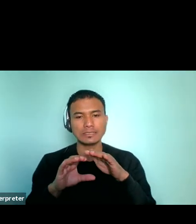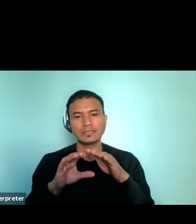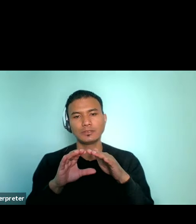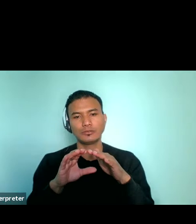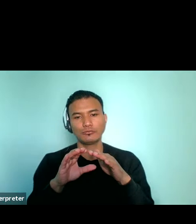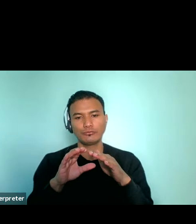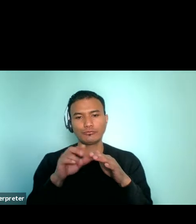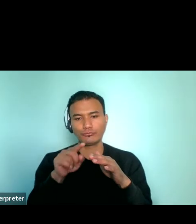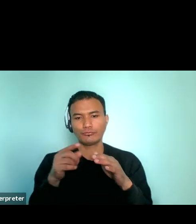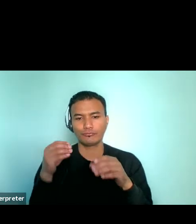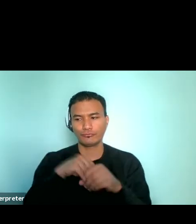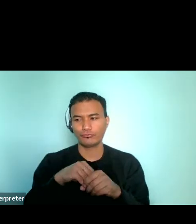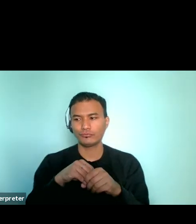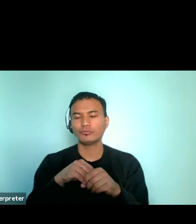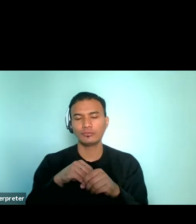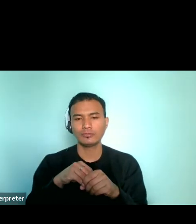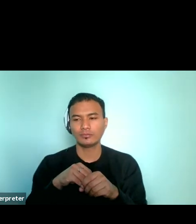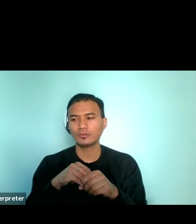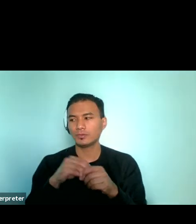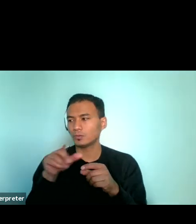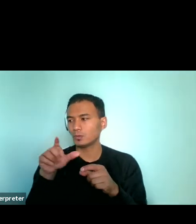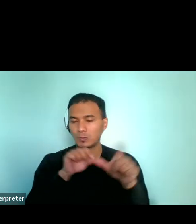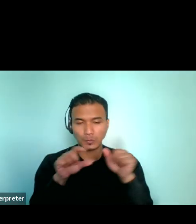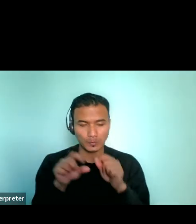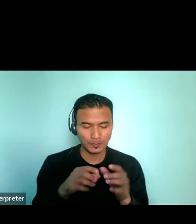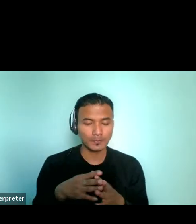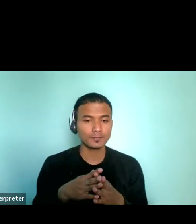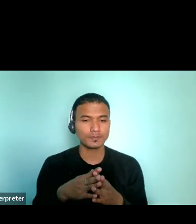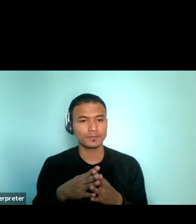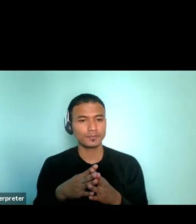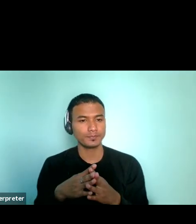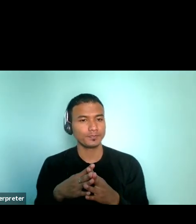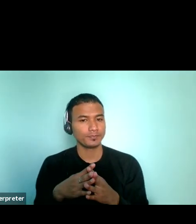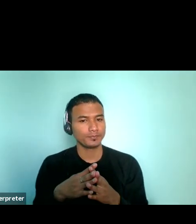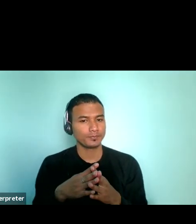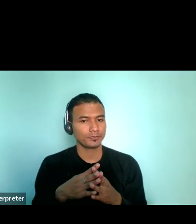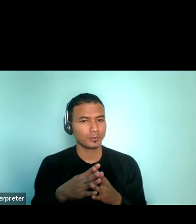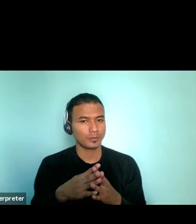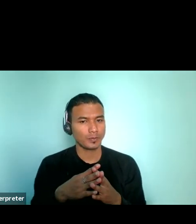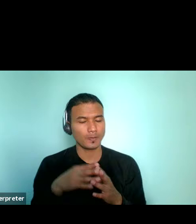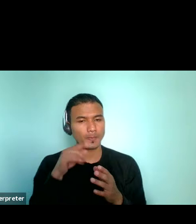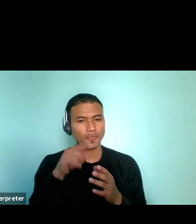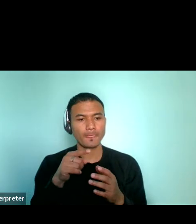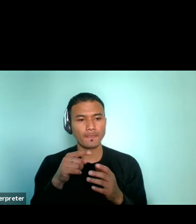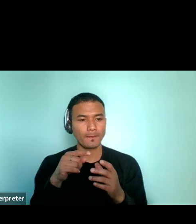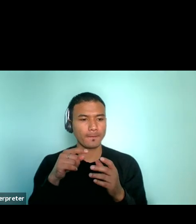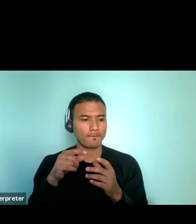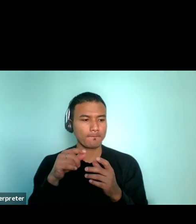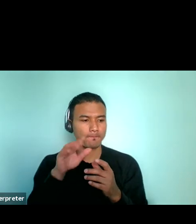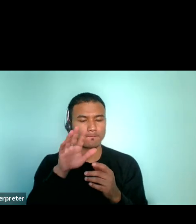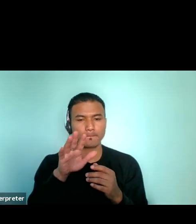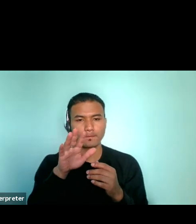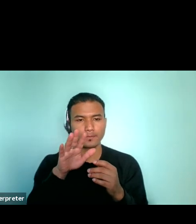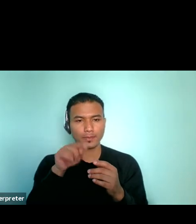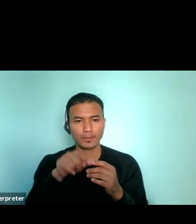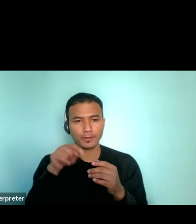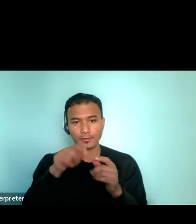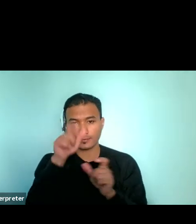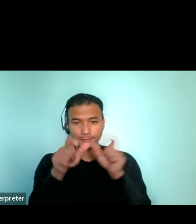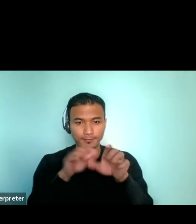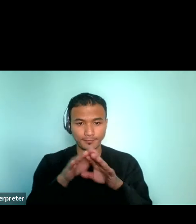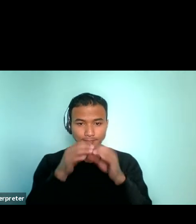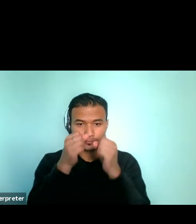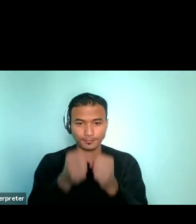endorsed that nomination. And the situation of Kalen people living there are also